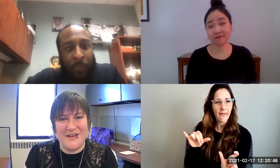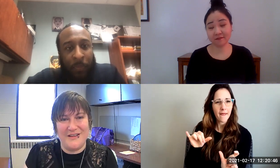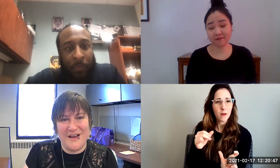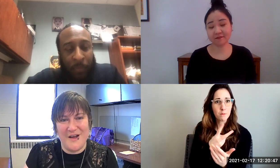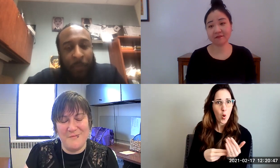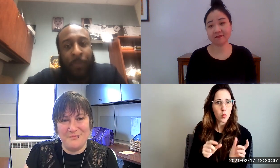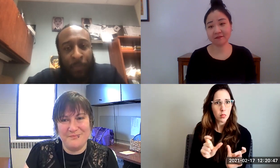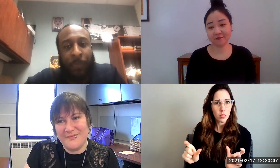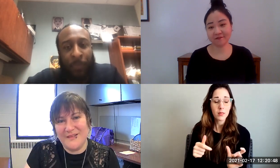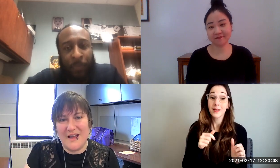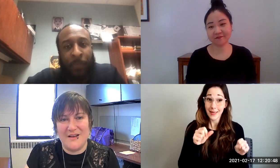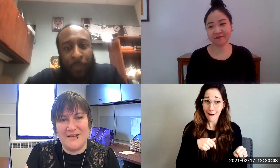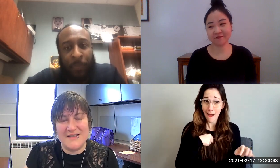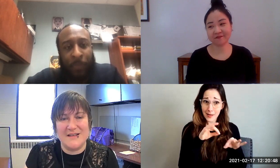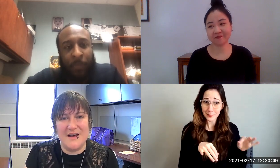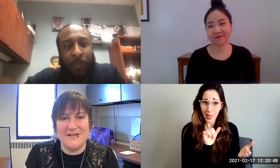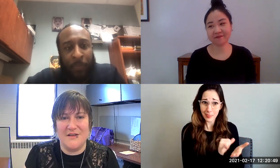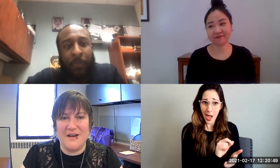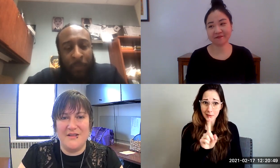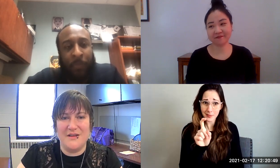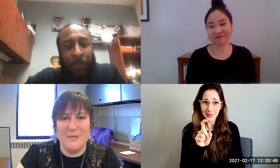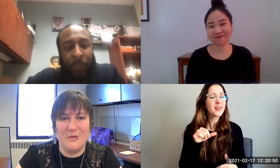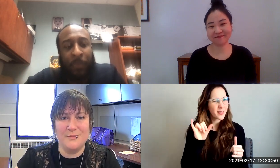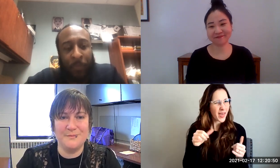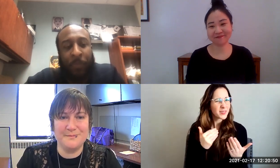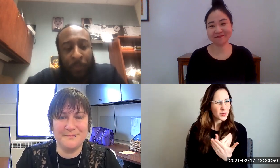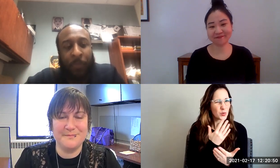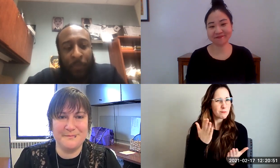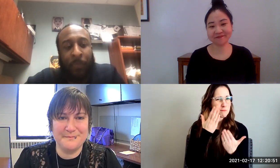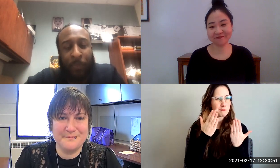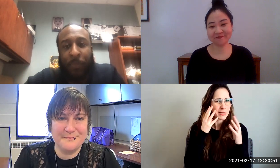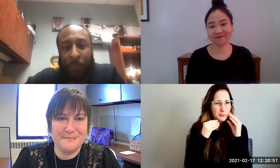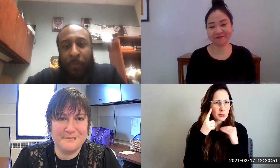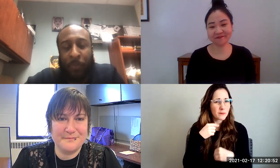kind of thing? That's the kind of stuff that I think.